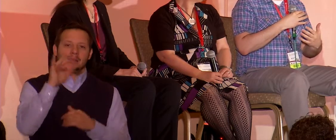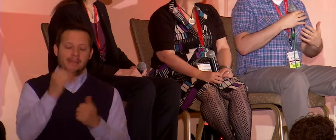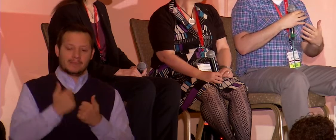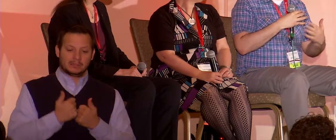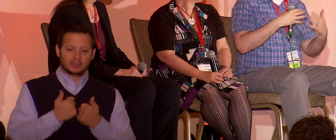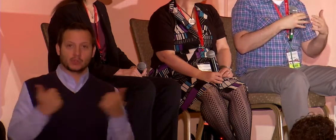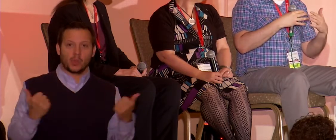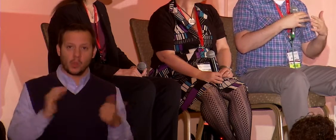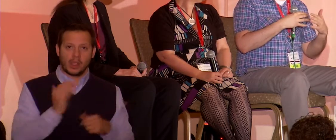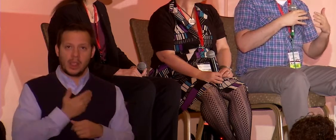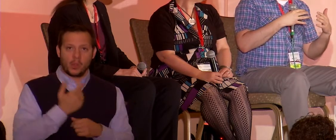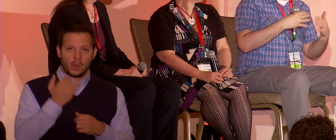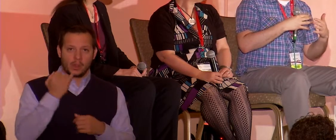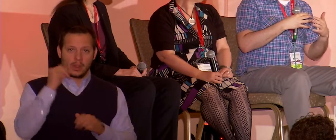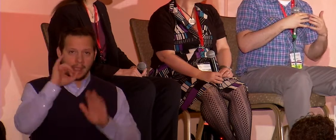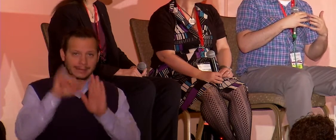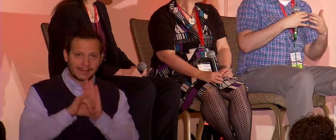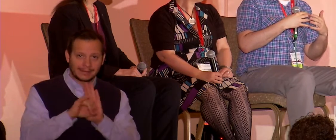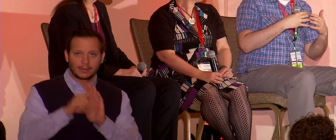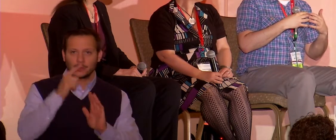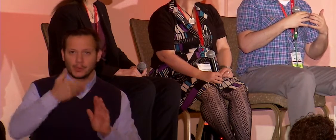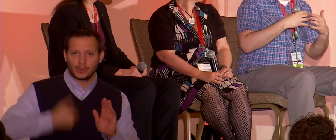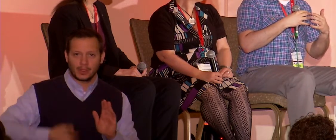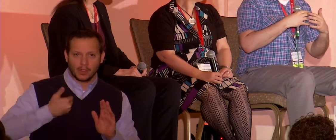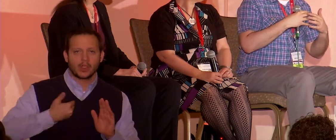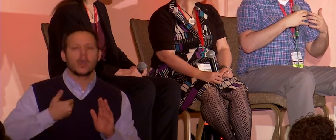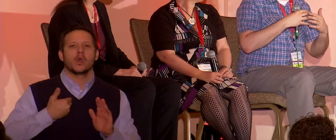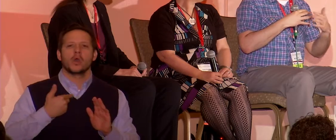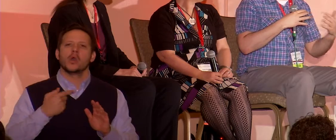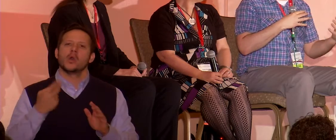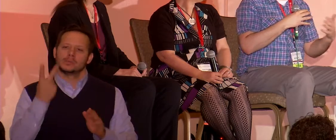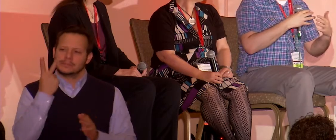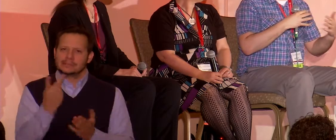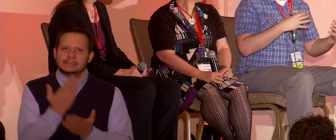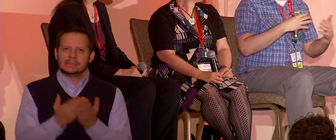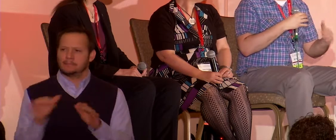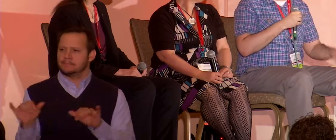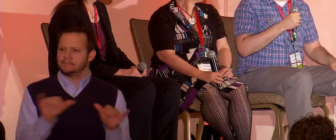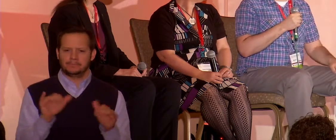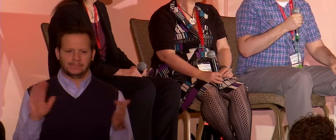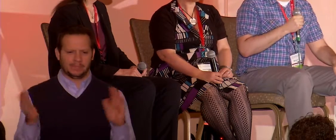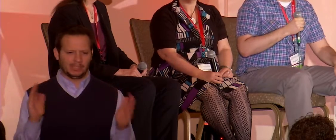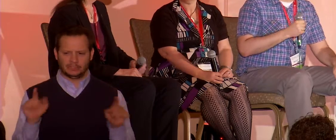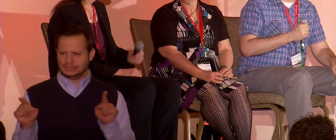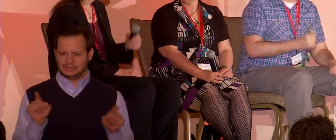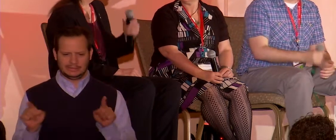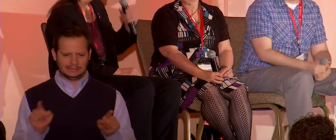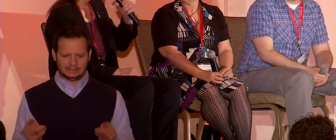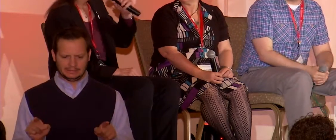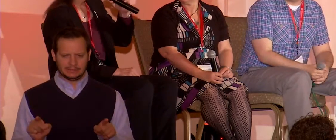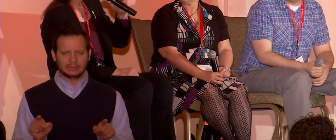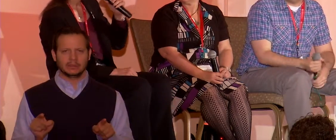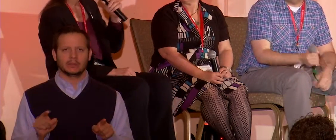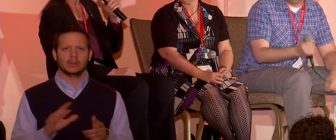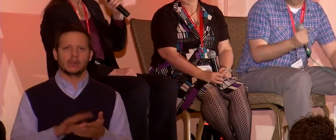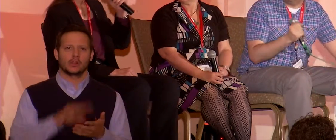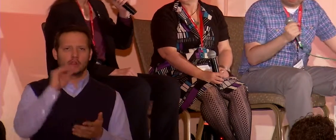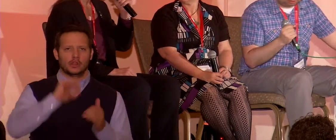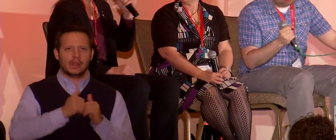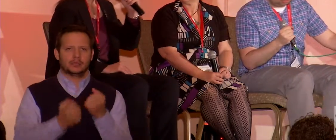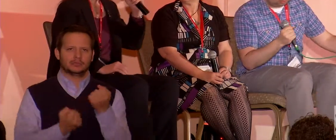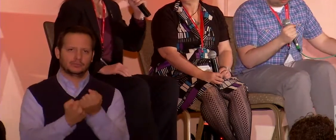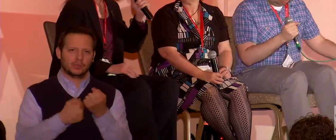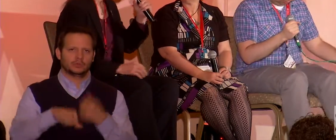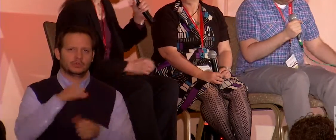problem, we could start finding the comparisons there and learn how to support each other. I am